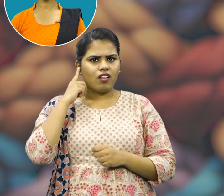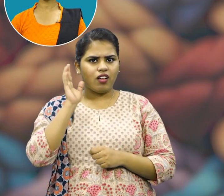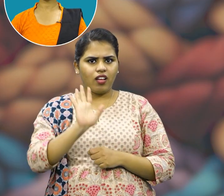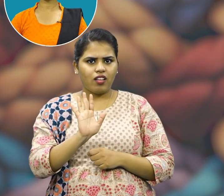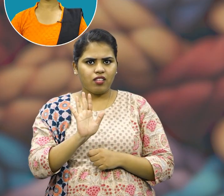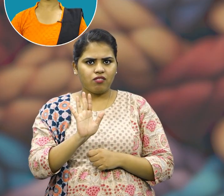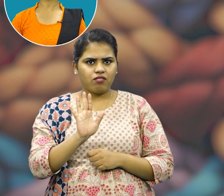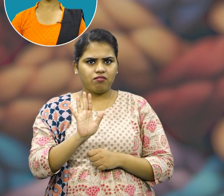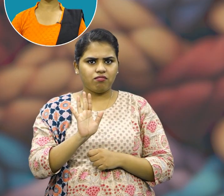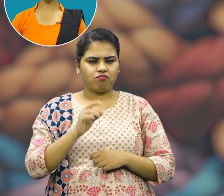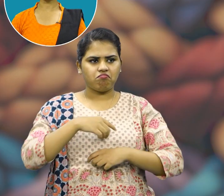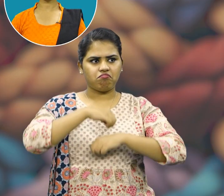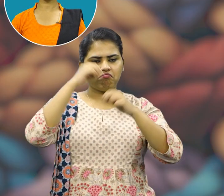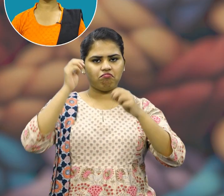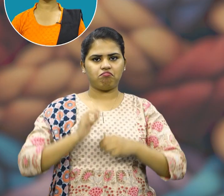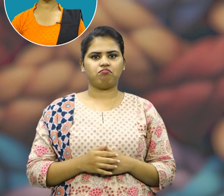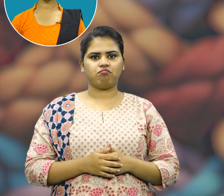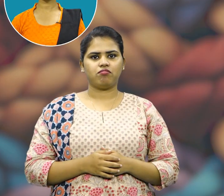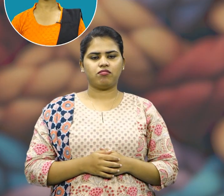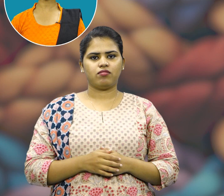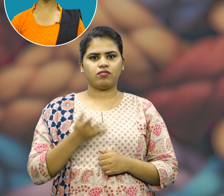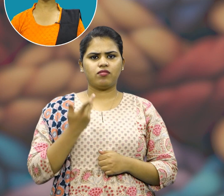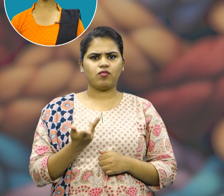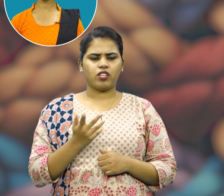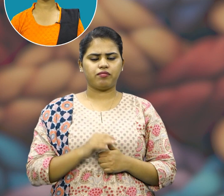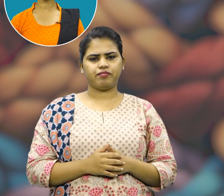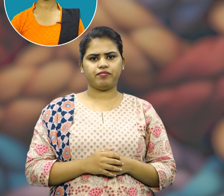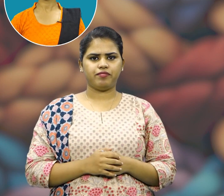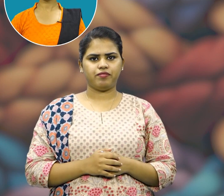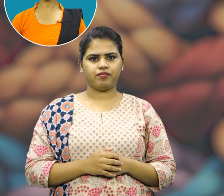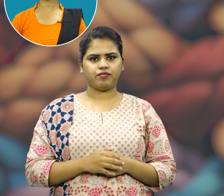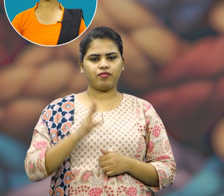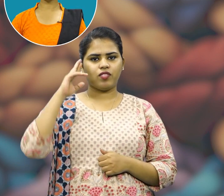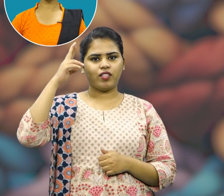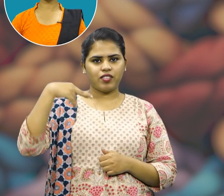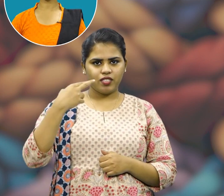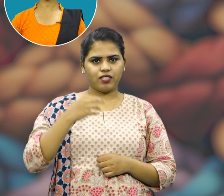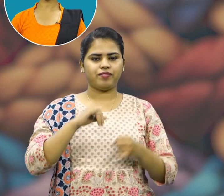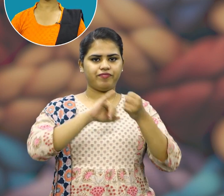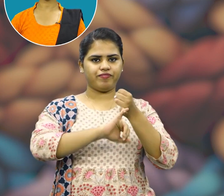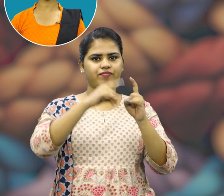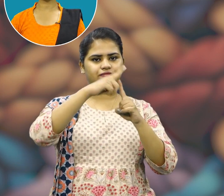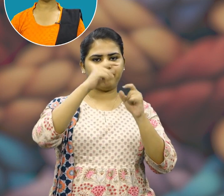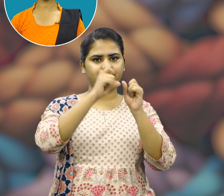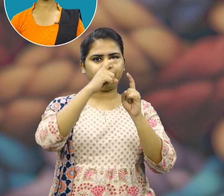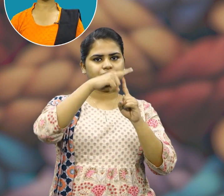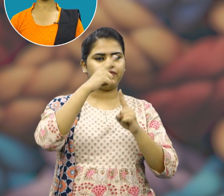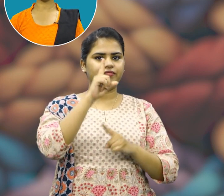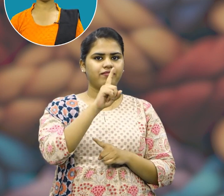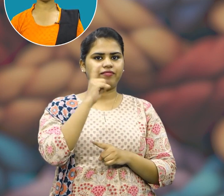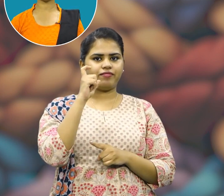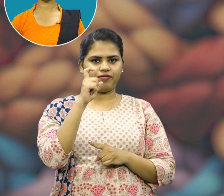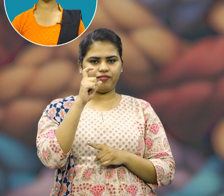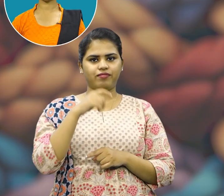heard when clothes are taken off. But why? This is due to static